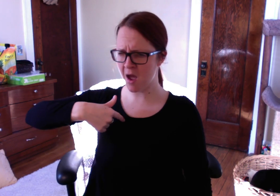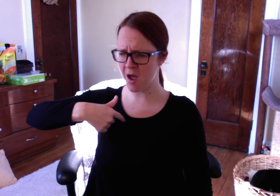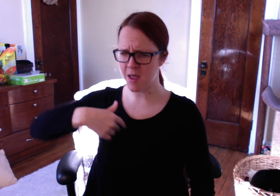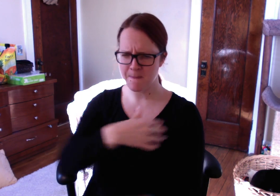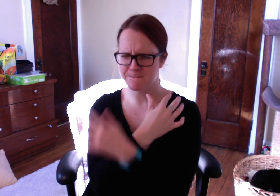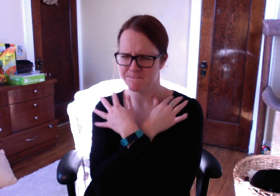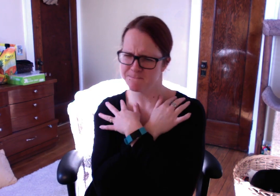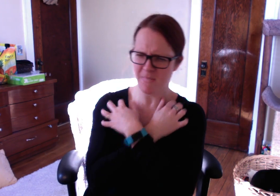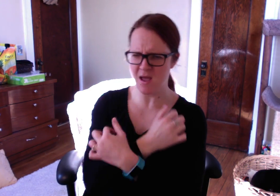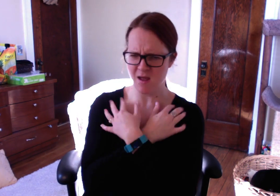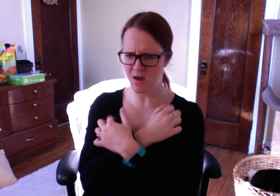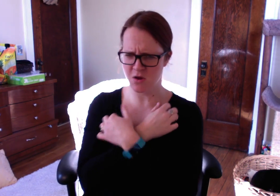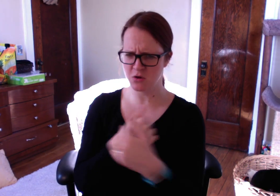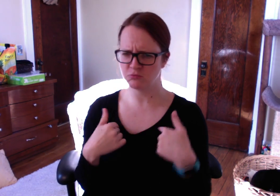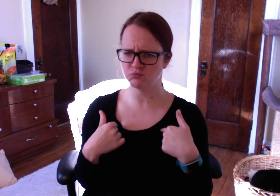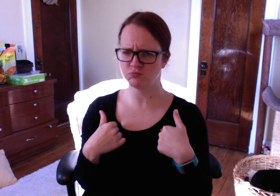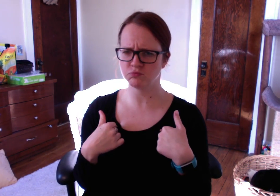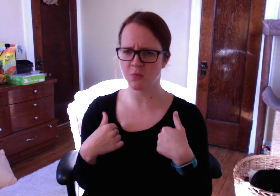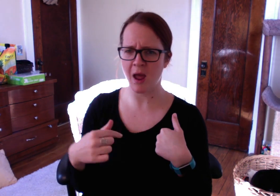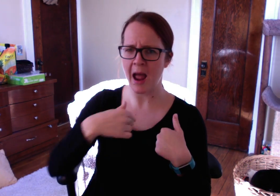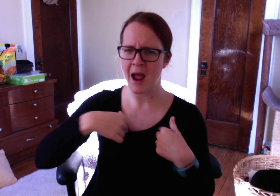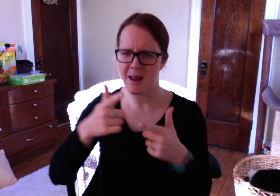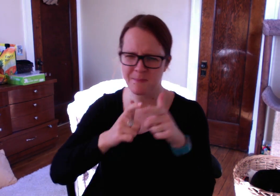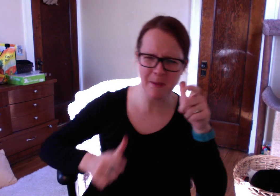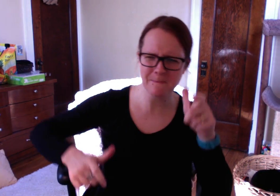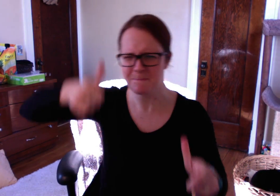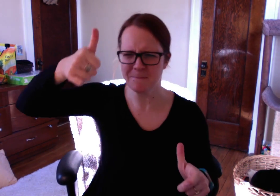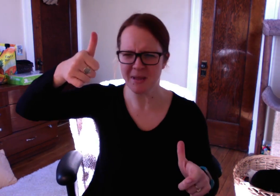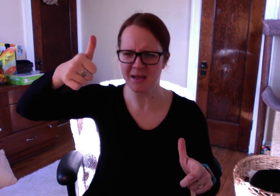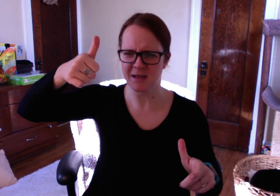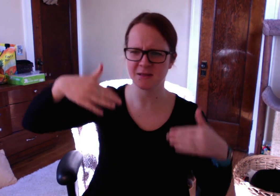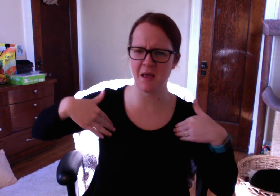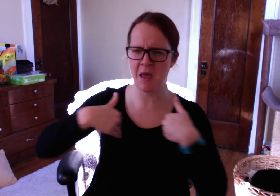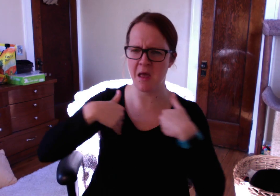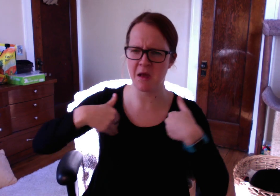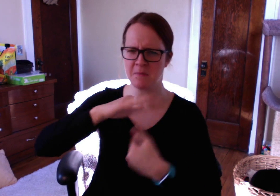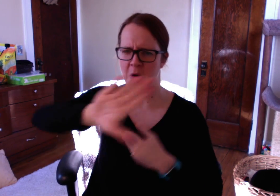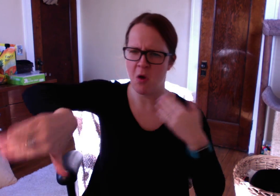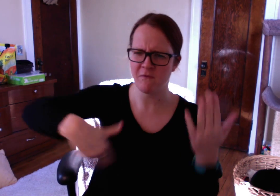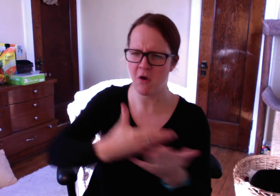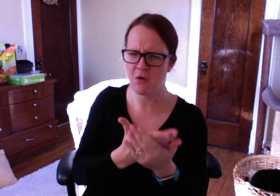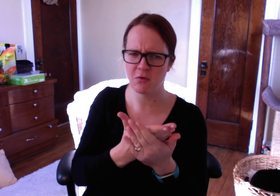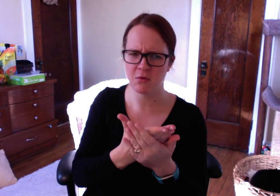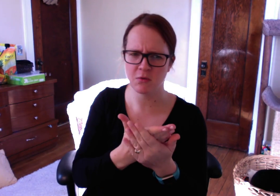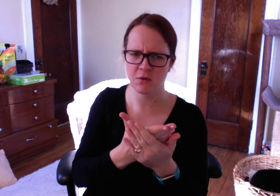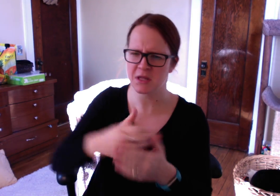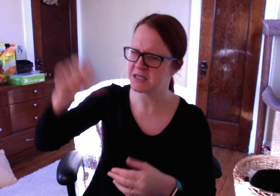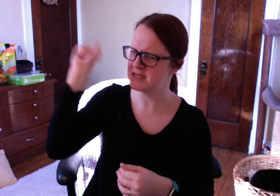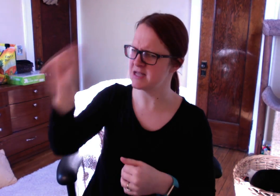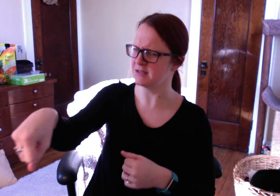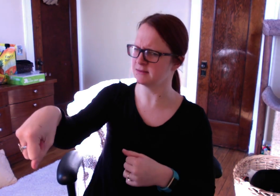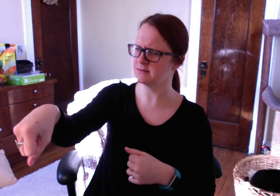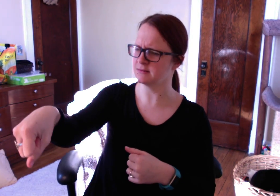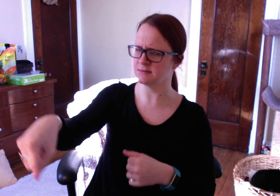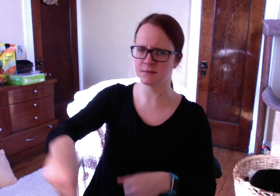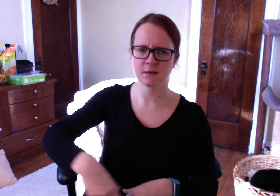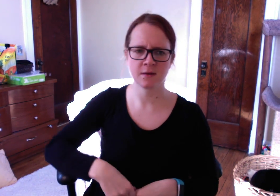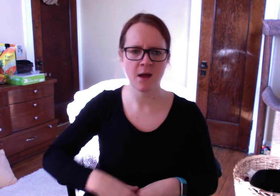I am Bear. I am the biggest of all the animals. Yes, I am. I